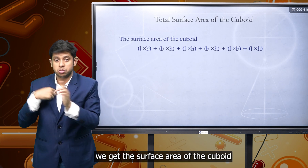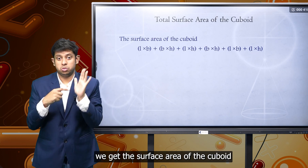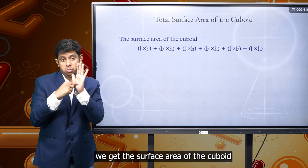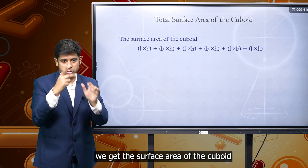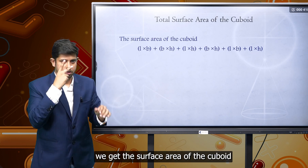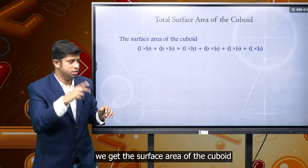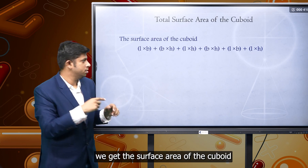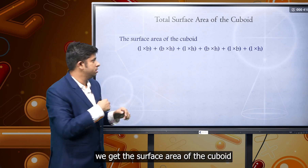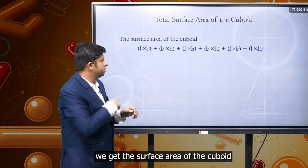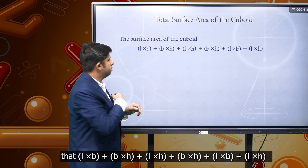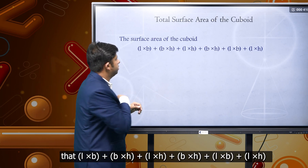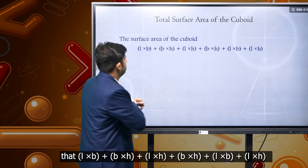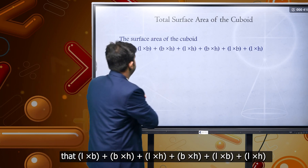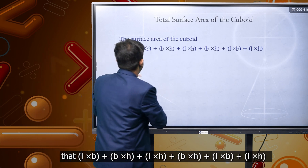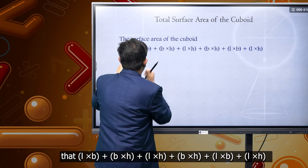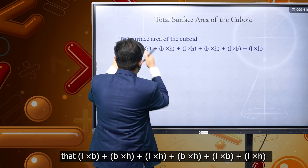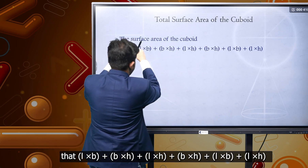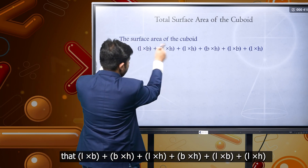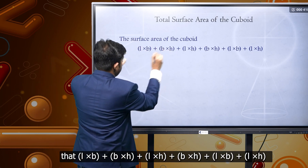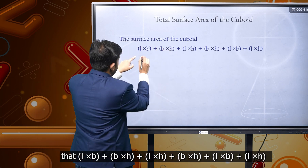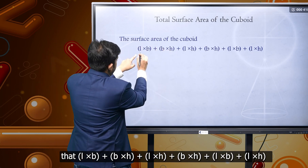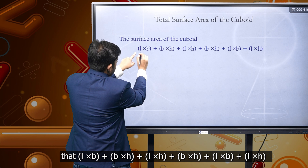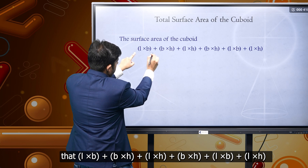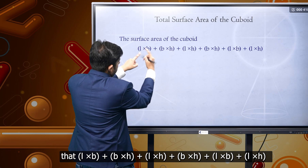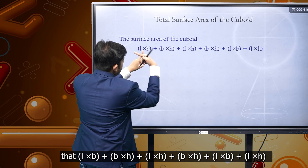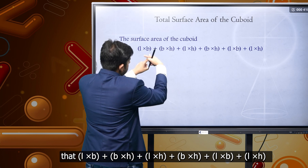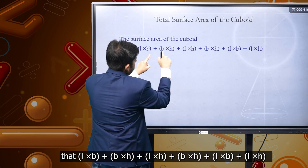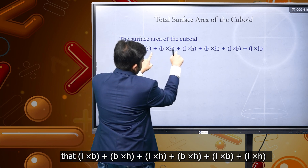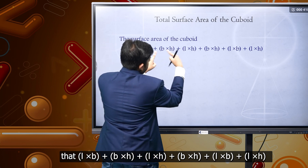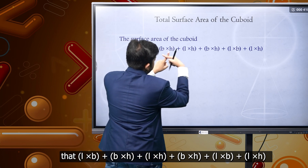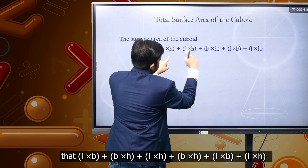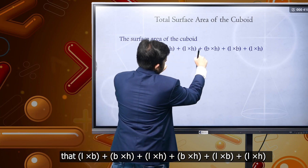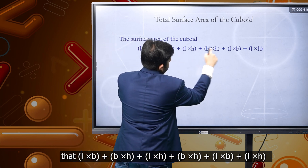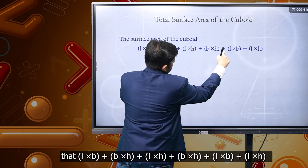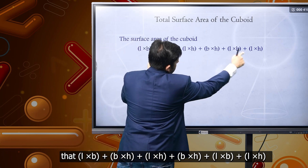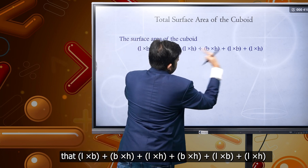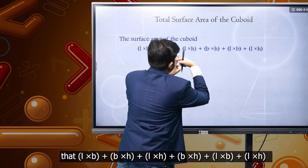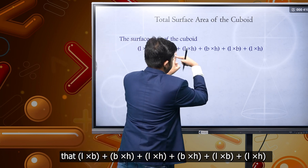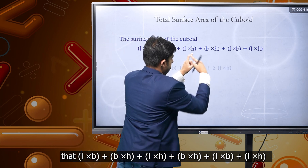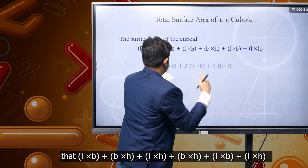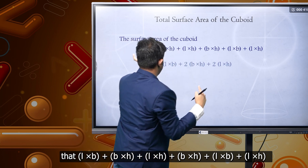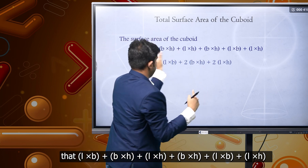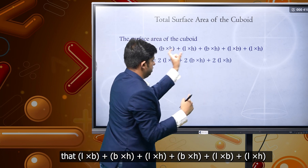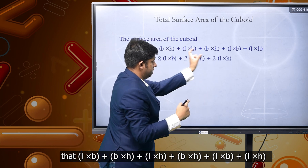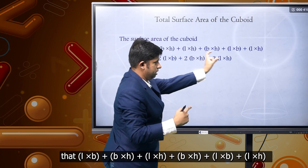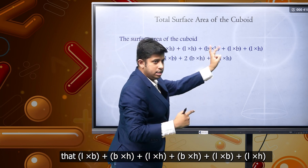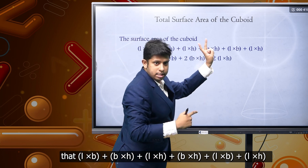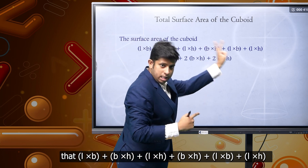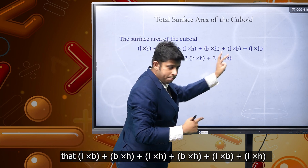cuboid. That is L into B plus B into H plus L into H plus B into H plus L into B